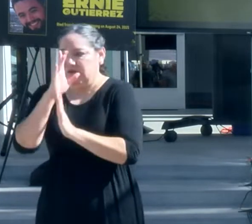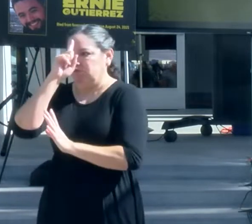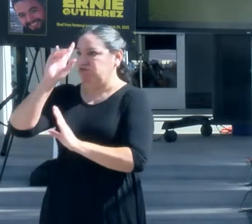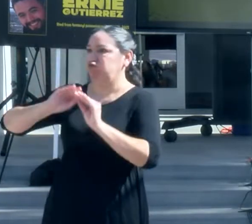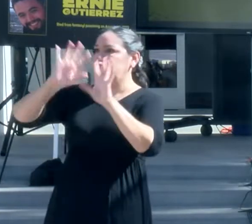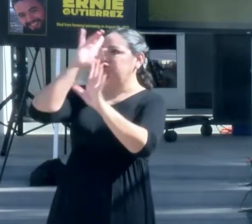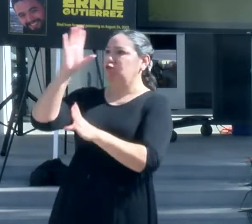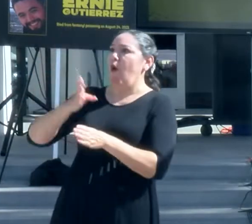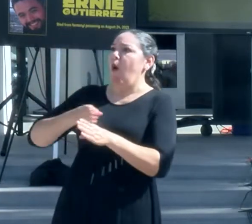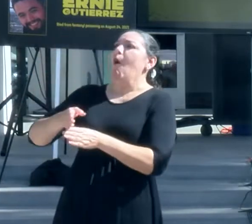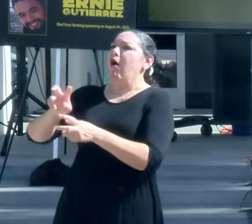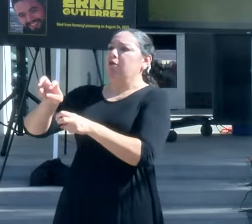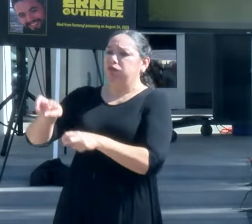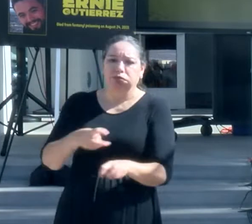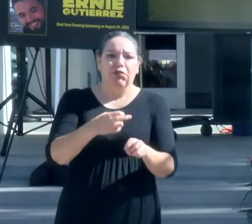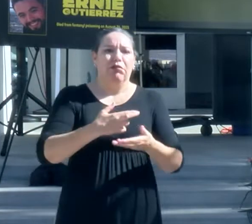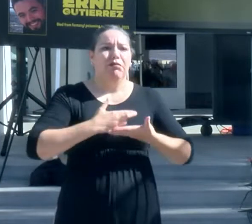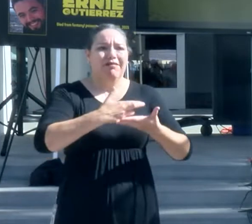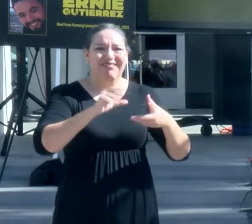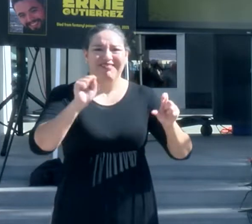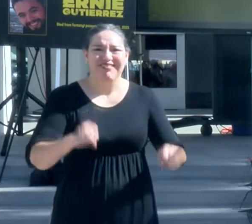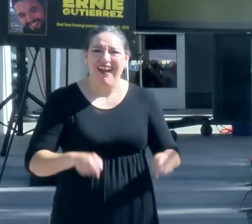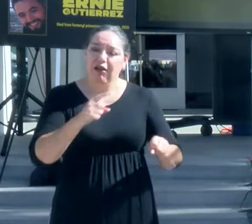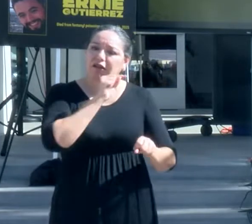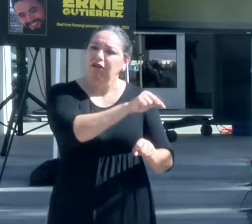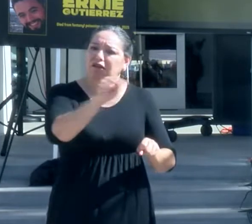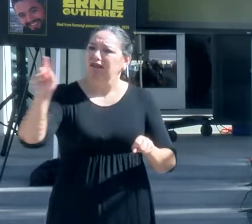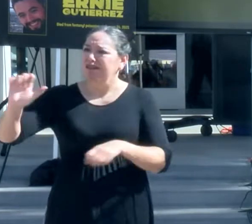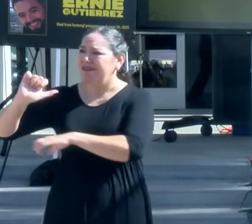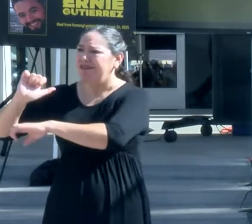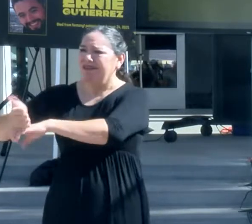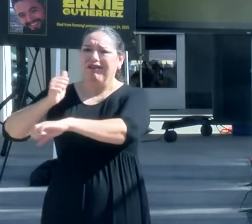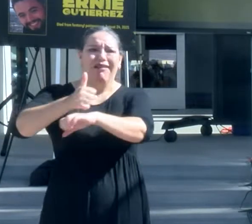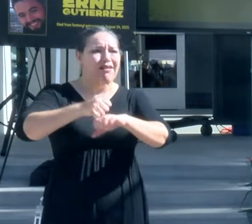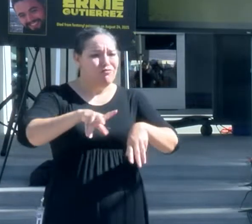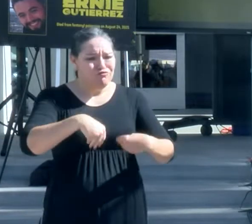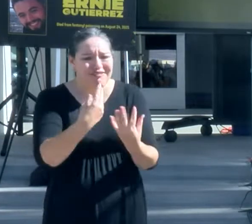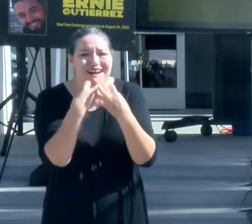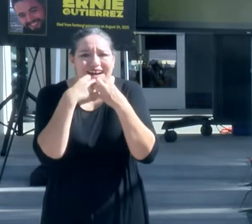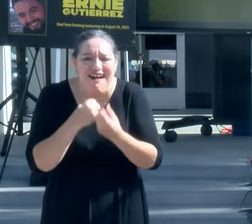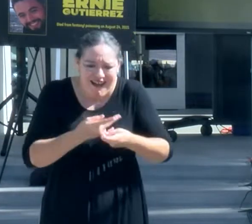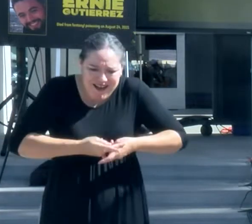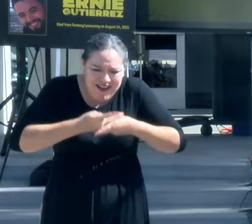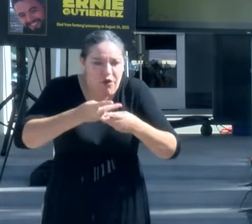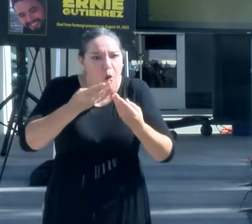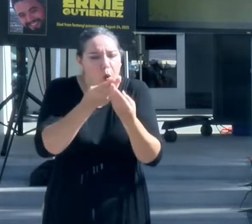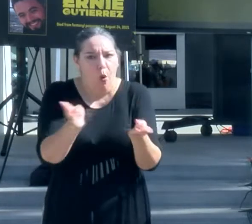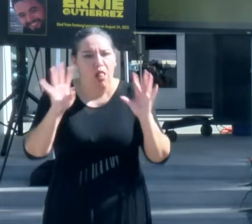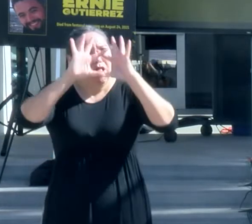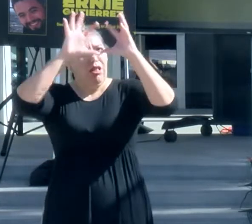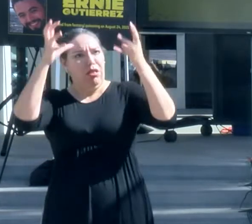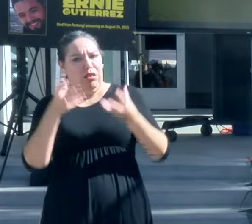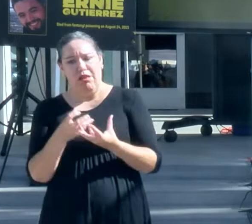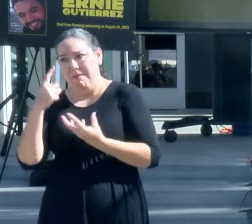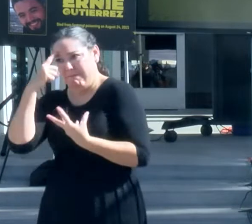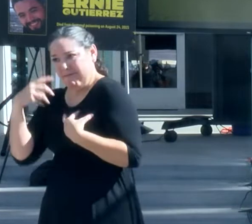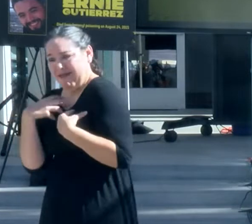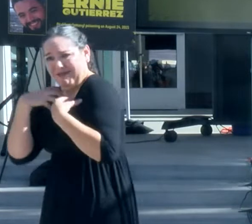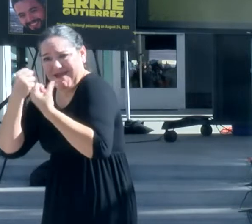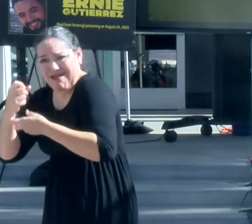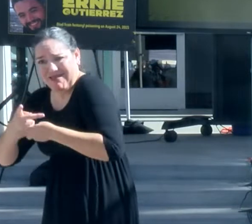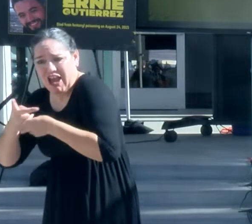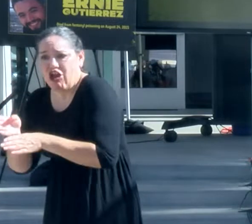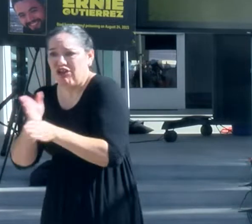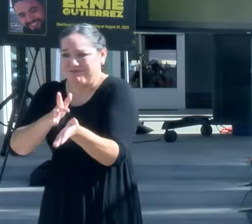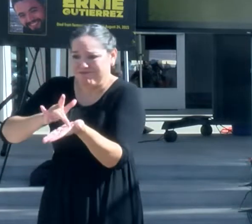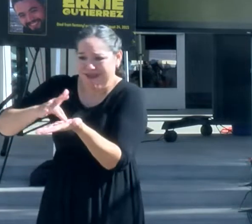rehabilitation. These sites provide holistic care to patients by combining mental health treatment with